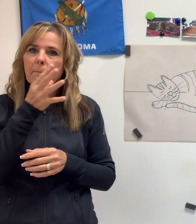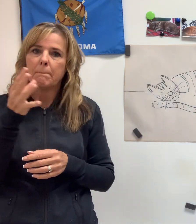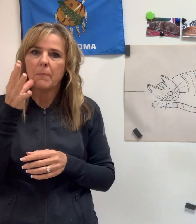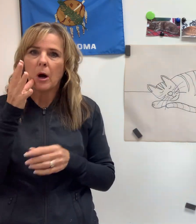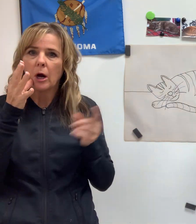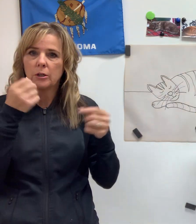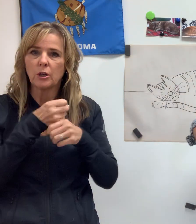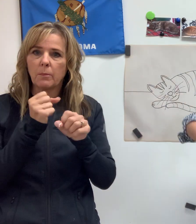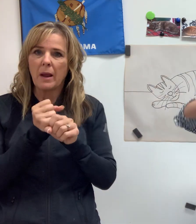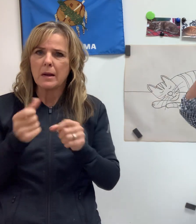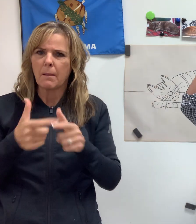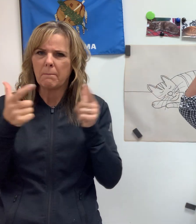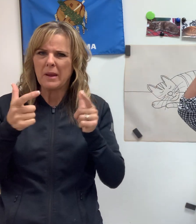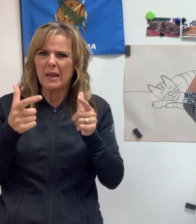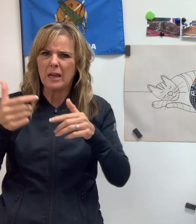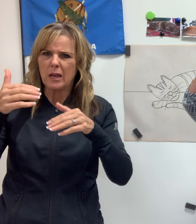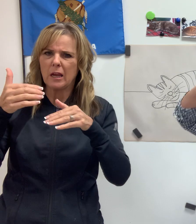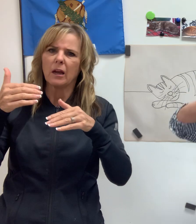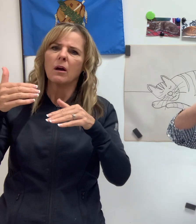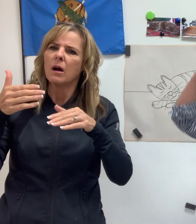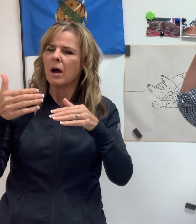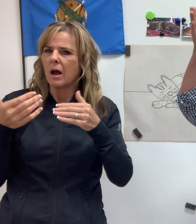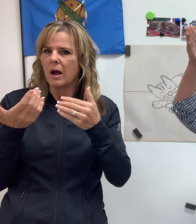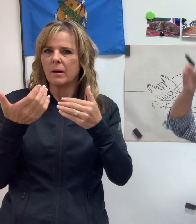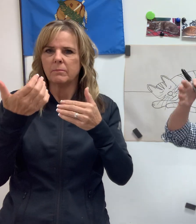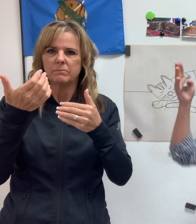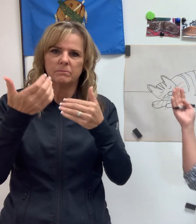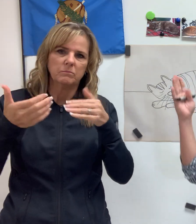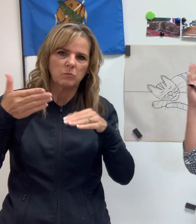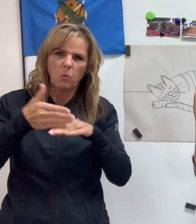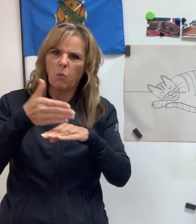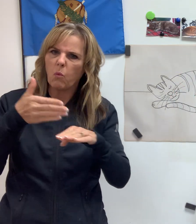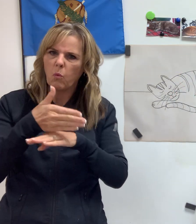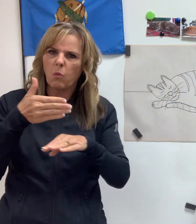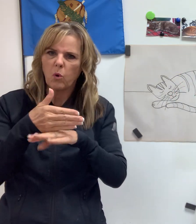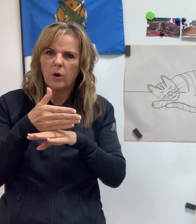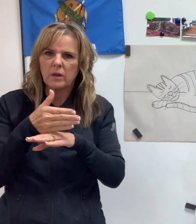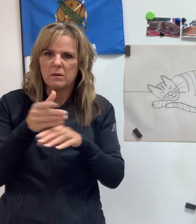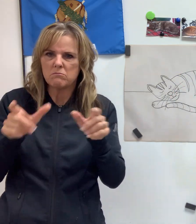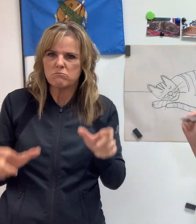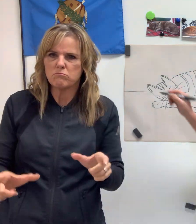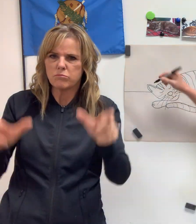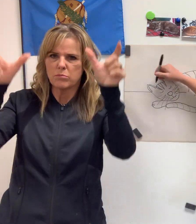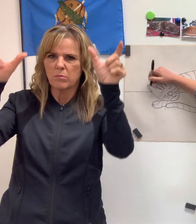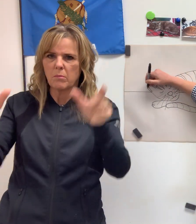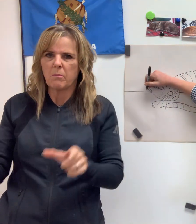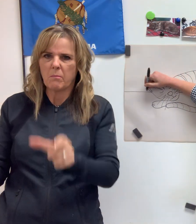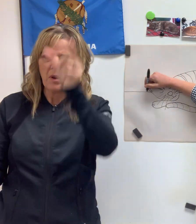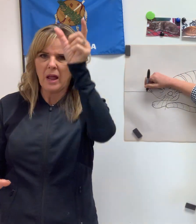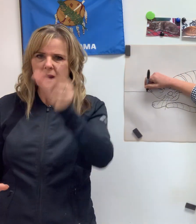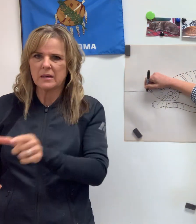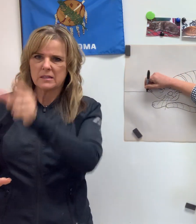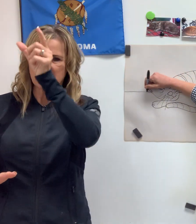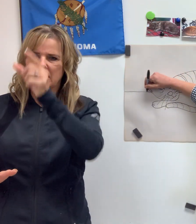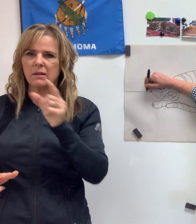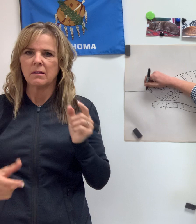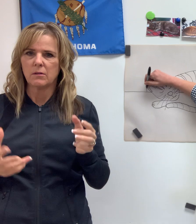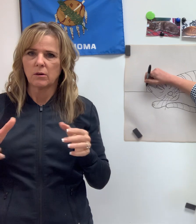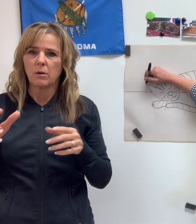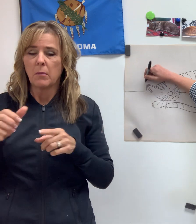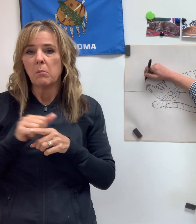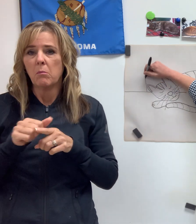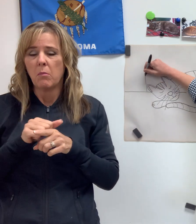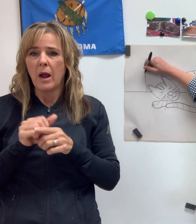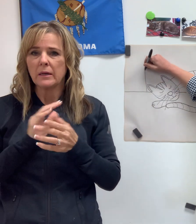barns are made up of big wooden planks. So there's almost like stripes where they put the pieces of wood together. So I want you to